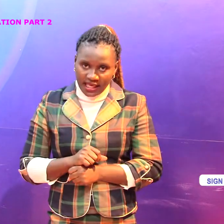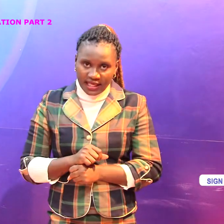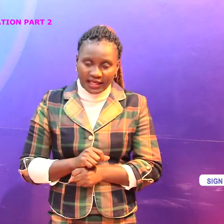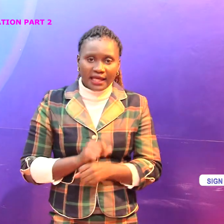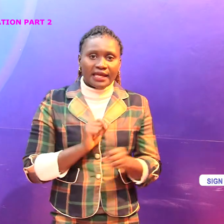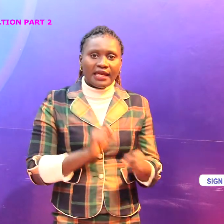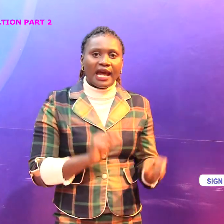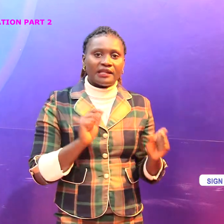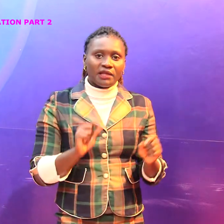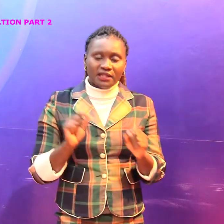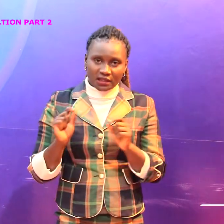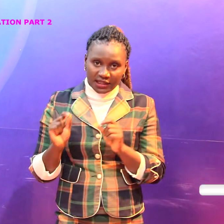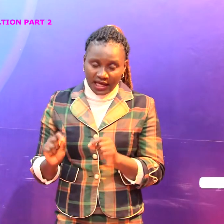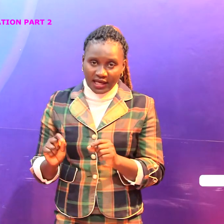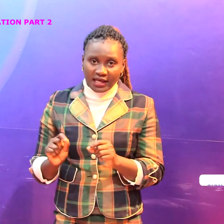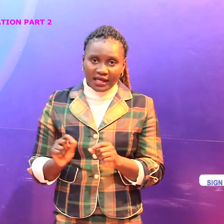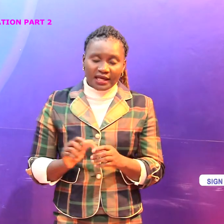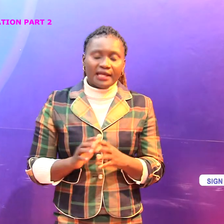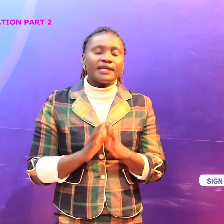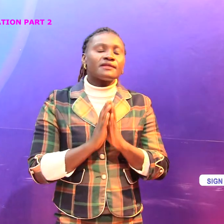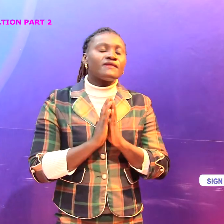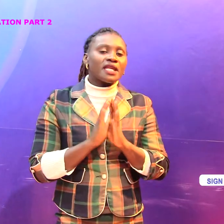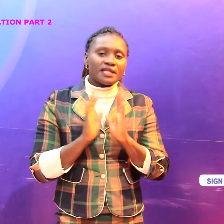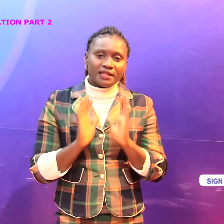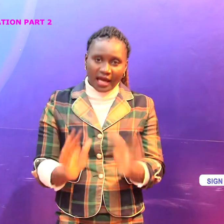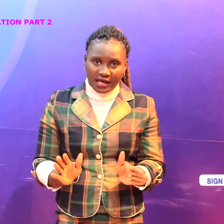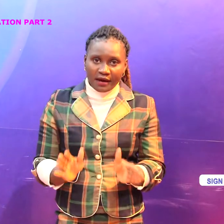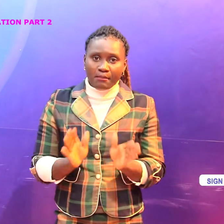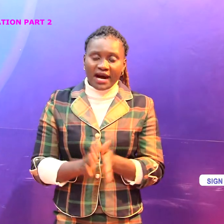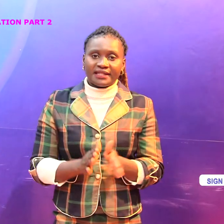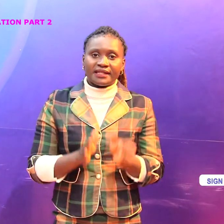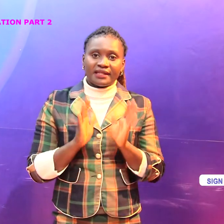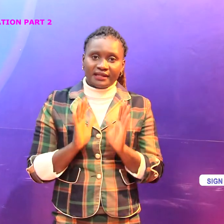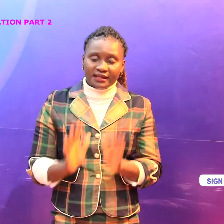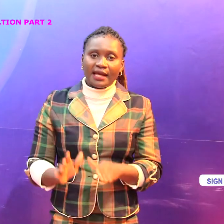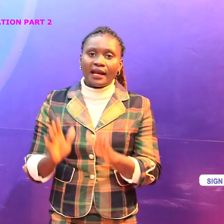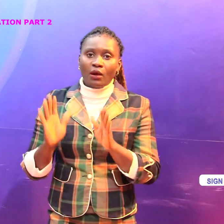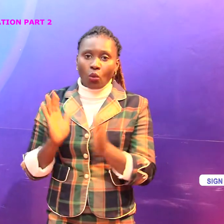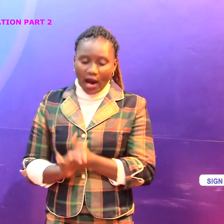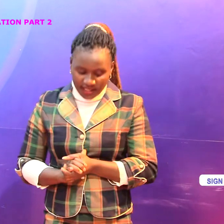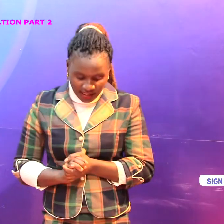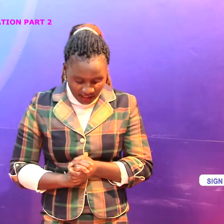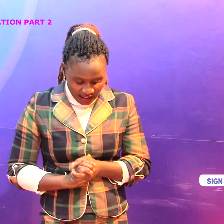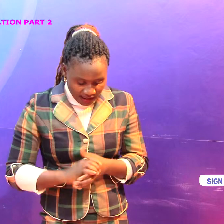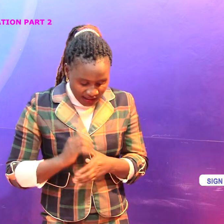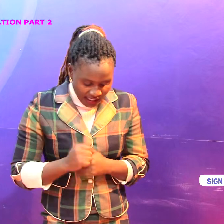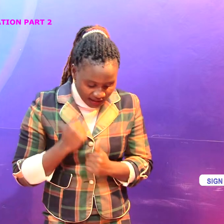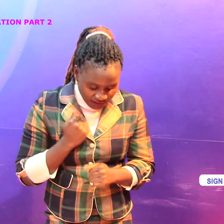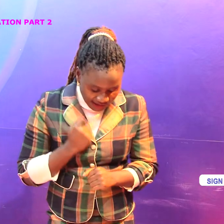working. The administrator is very tired but is still working. The